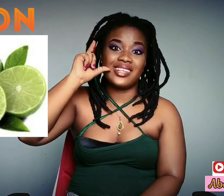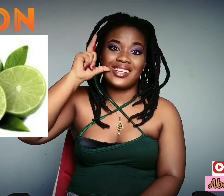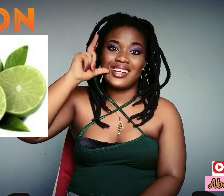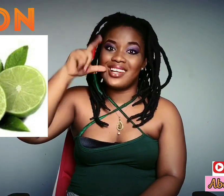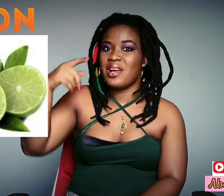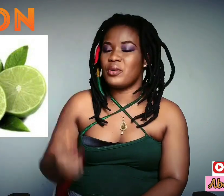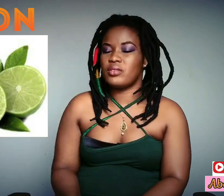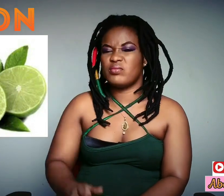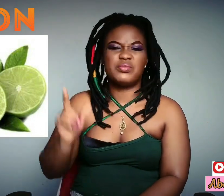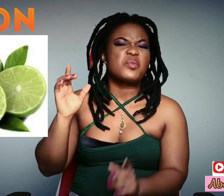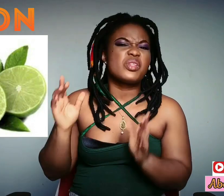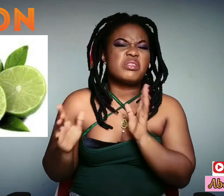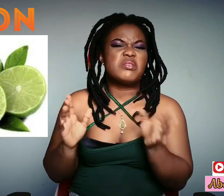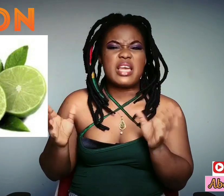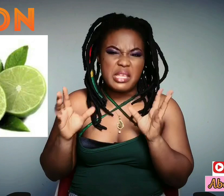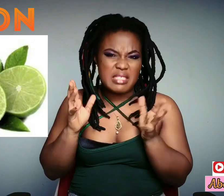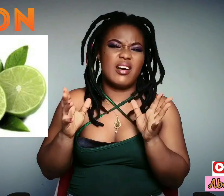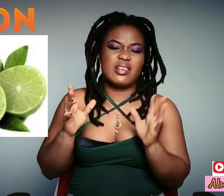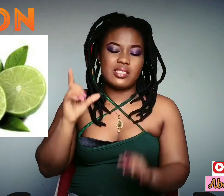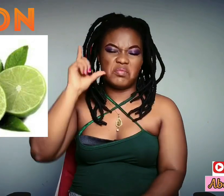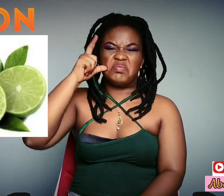Lemon. Lemon. No say yes, sound.